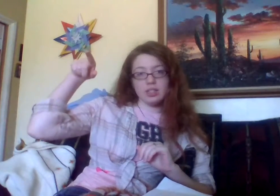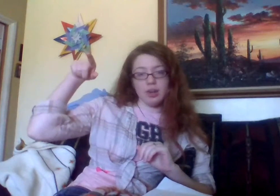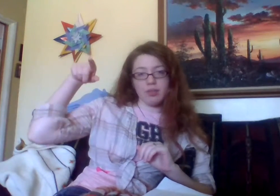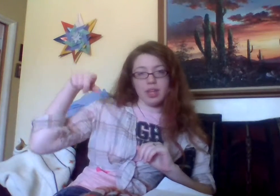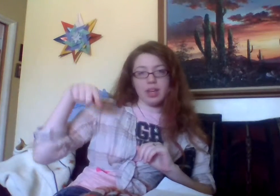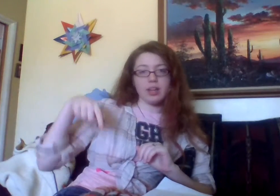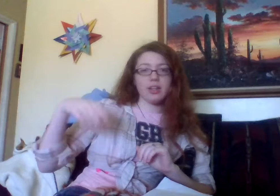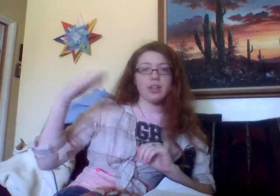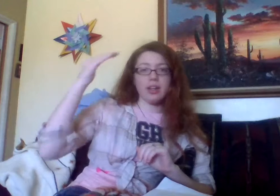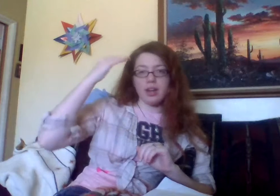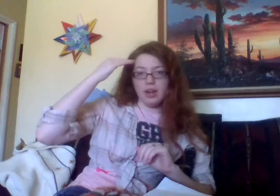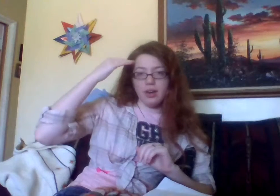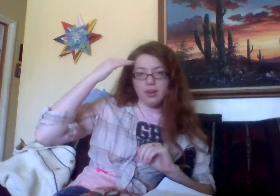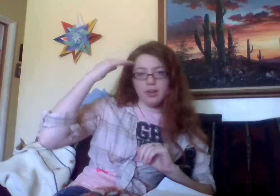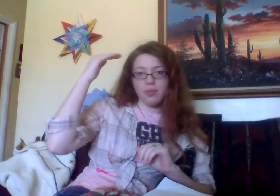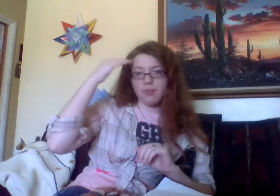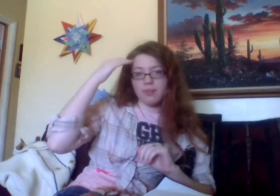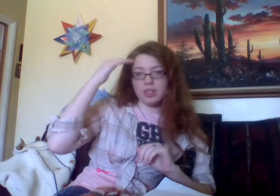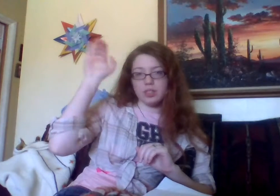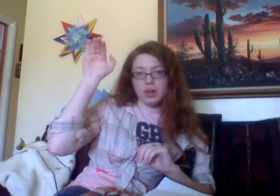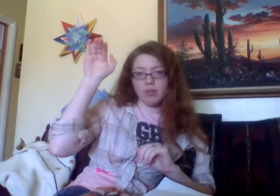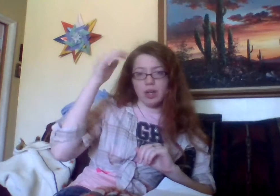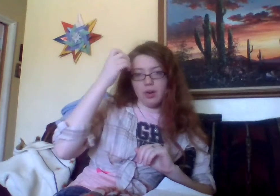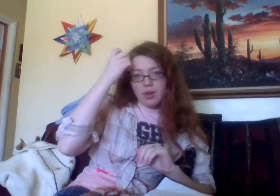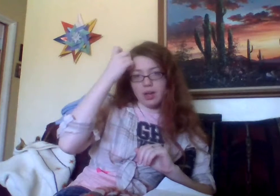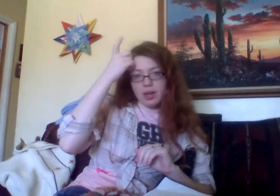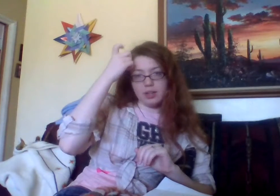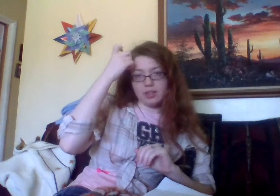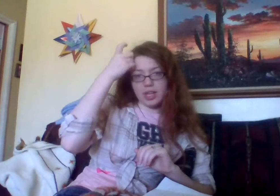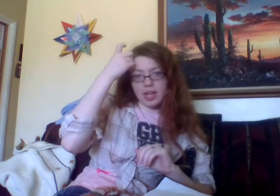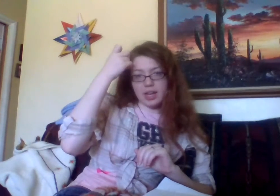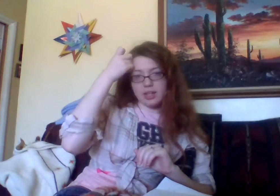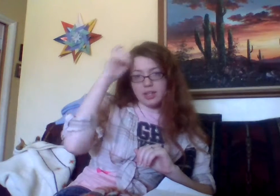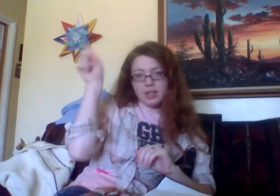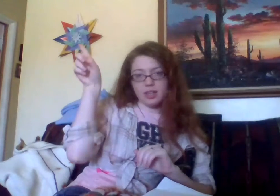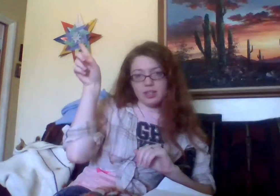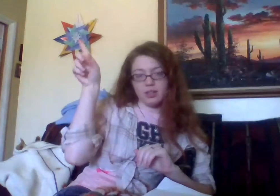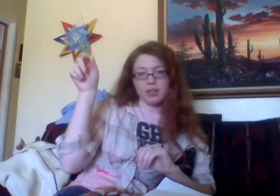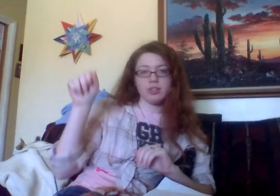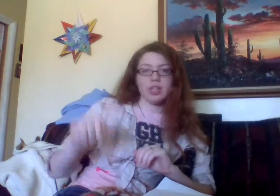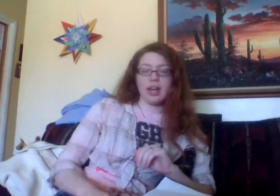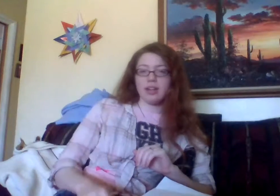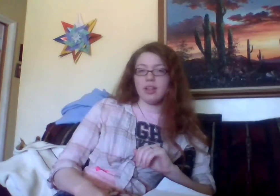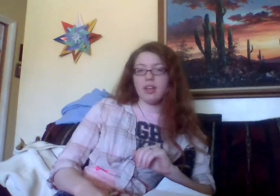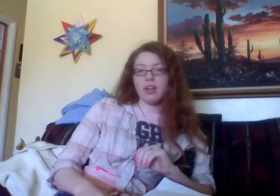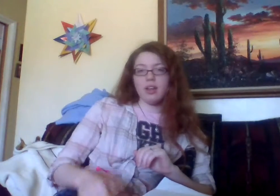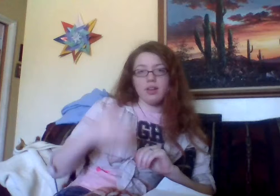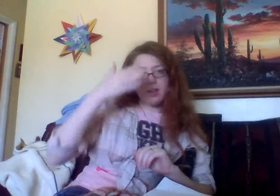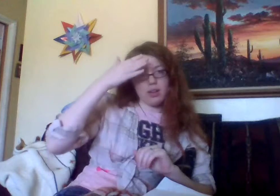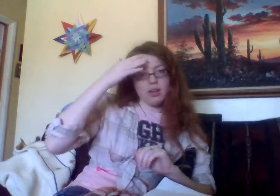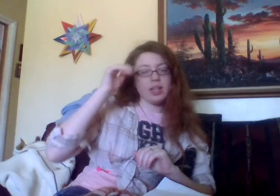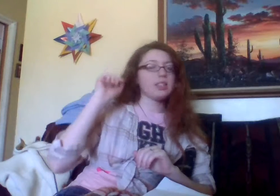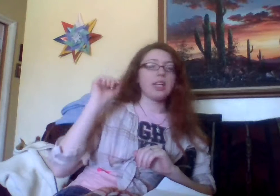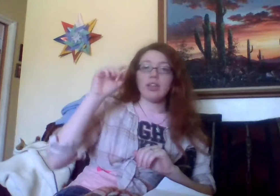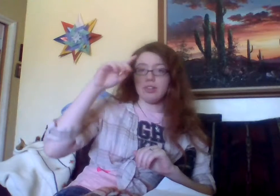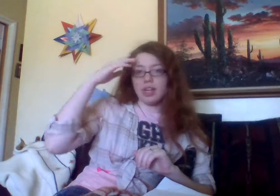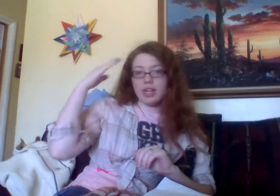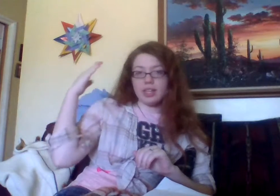don't think. Know, don't know. Understand, don't understand. It's like you're taking the